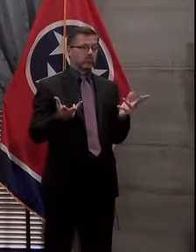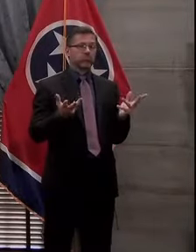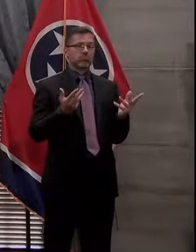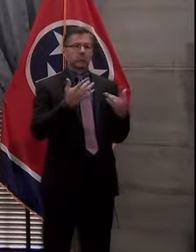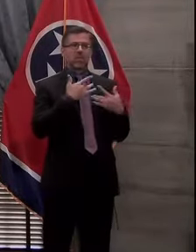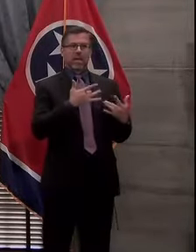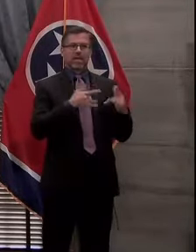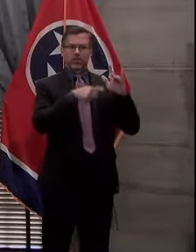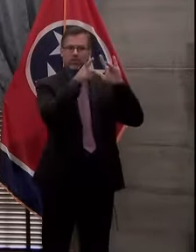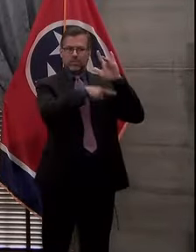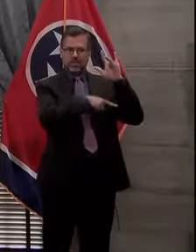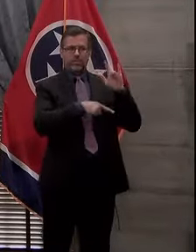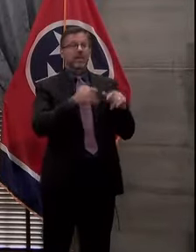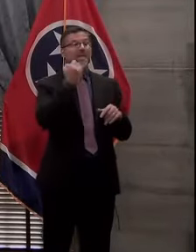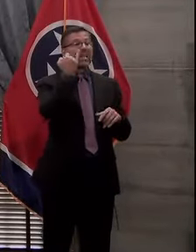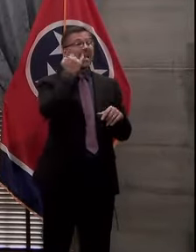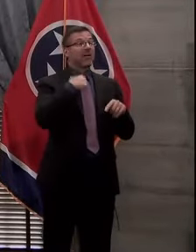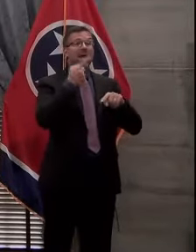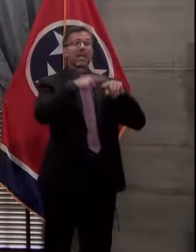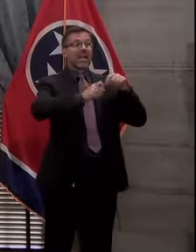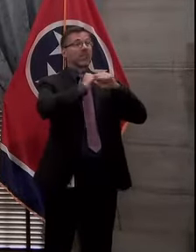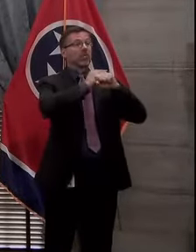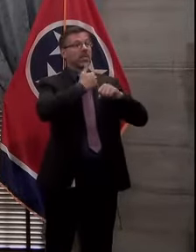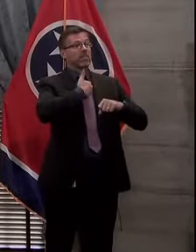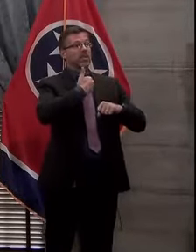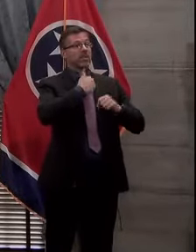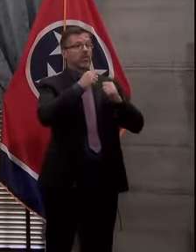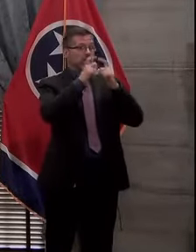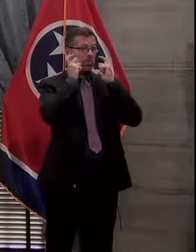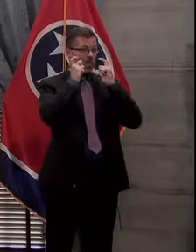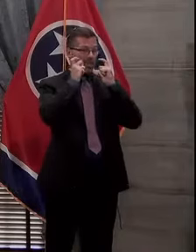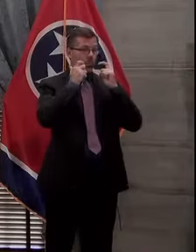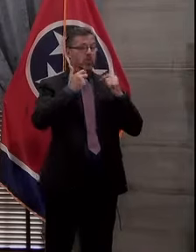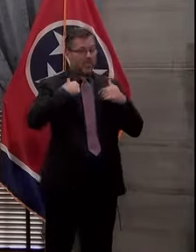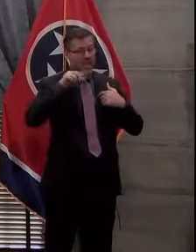I generally am not there. If I can't protect myself with a mask, which I do,